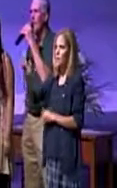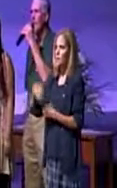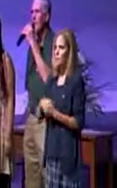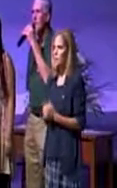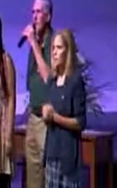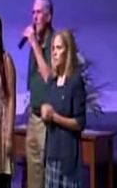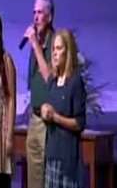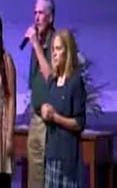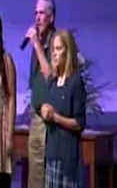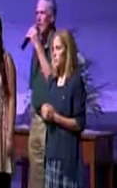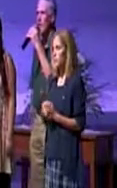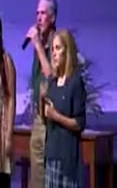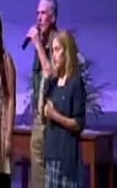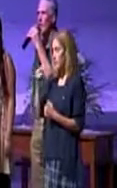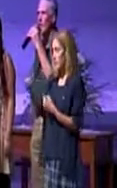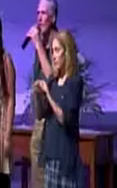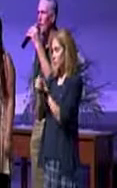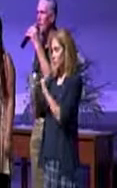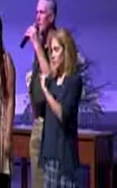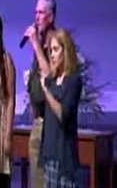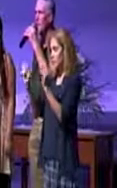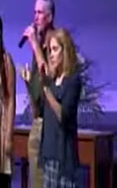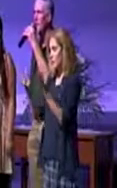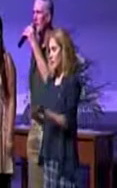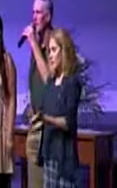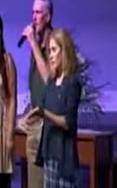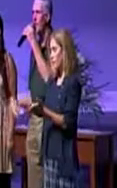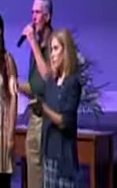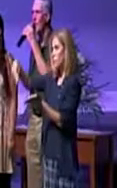cross, see the risen